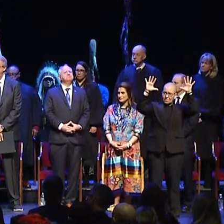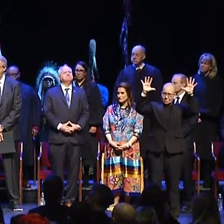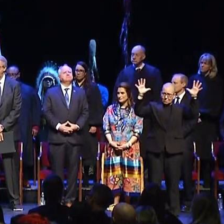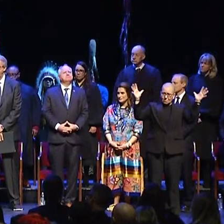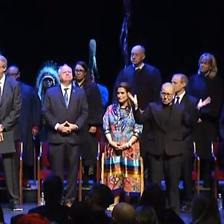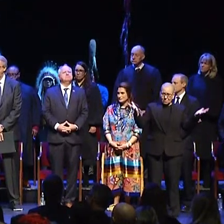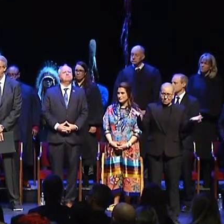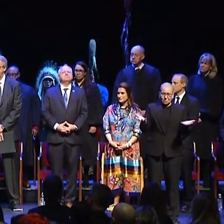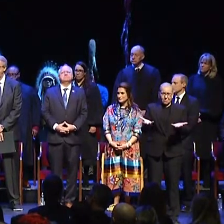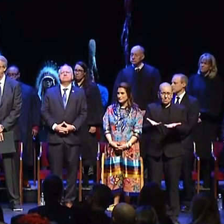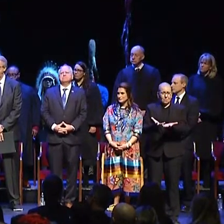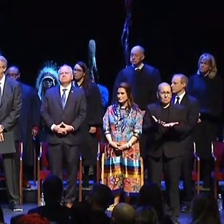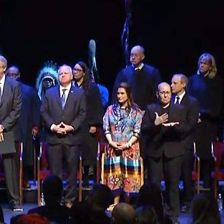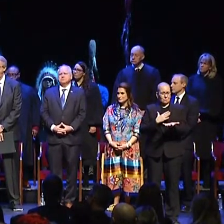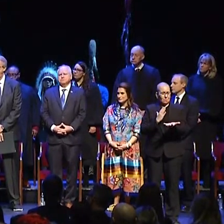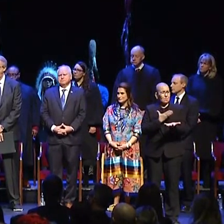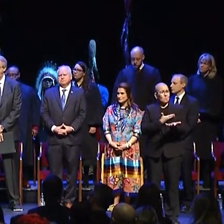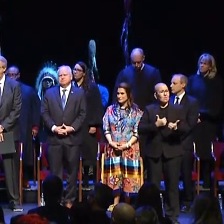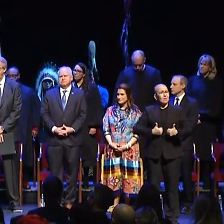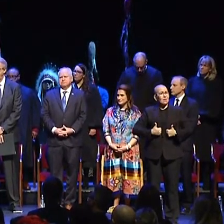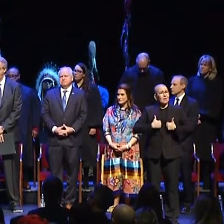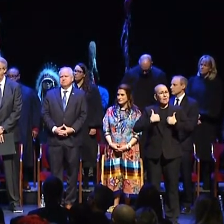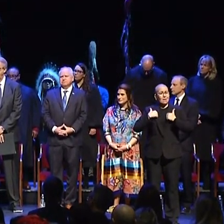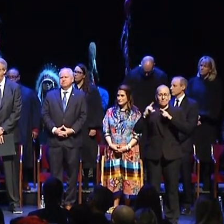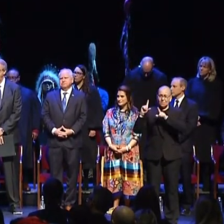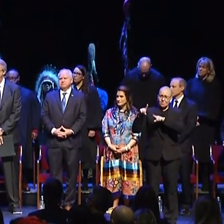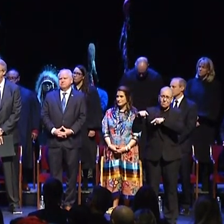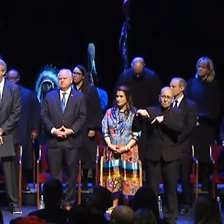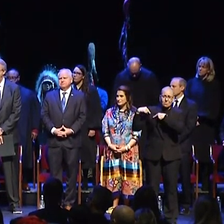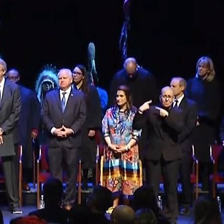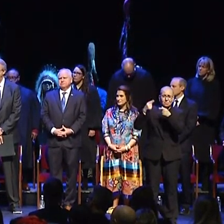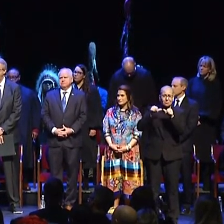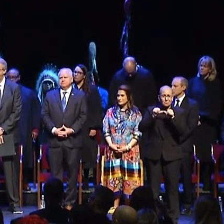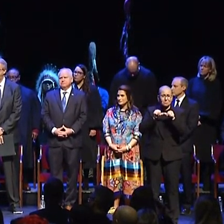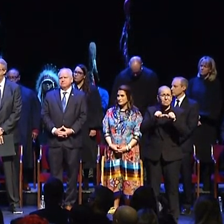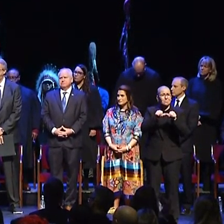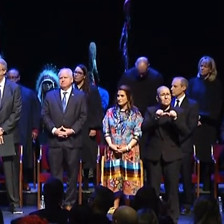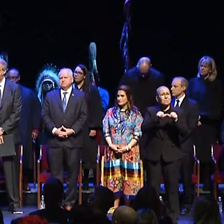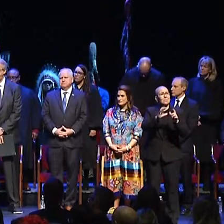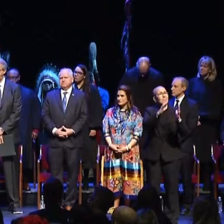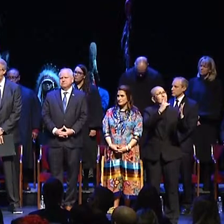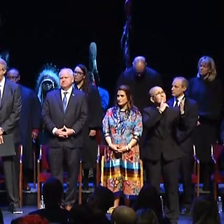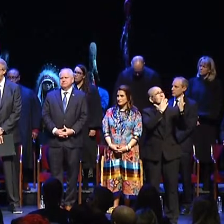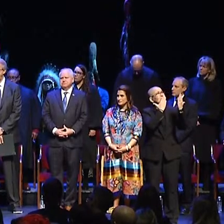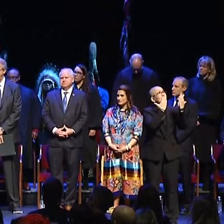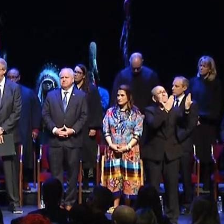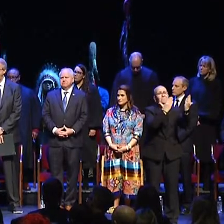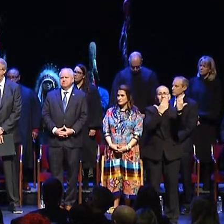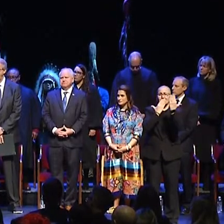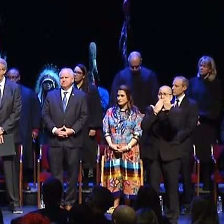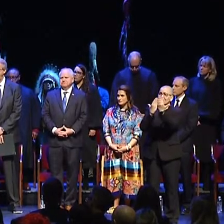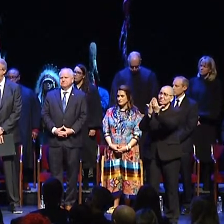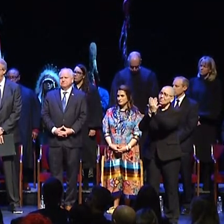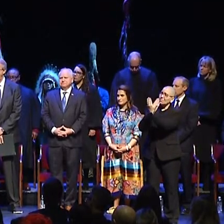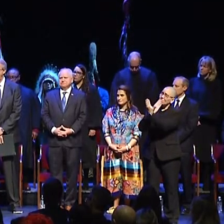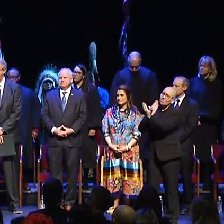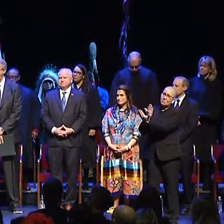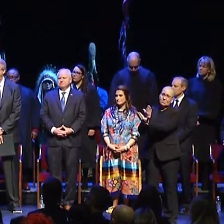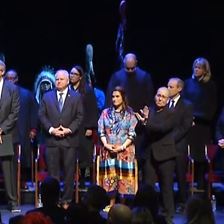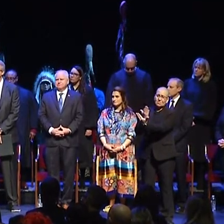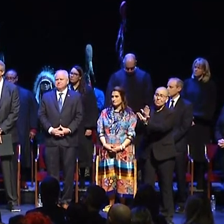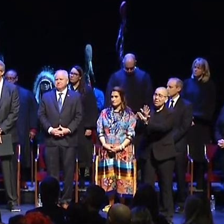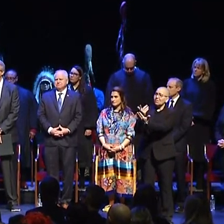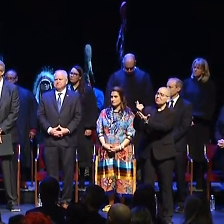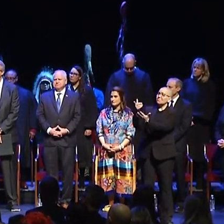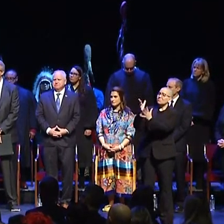lives. And it also says thank you again in the most profound way to all of our grandmothers going back